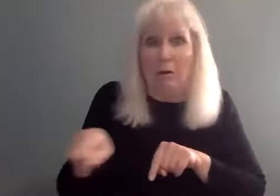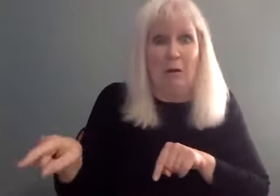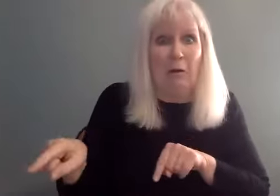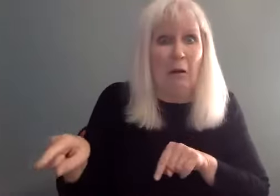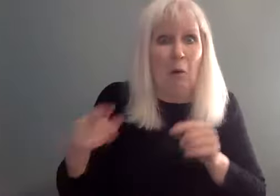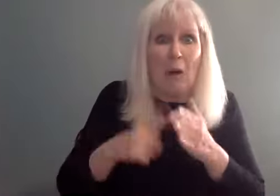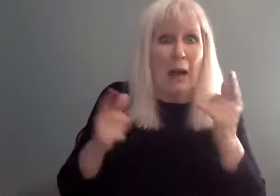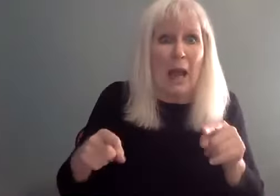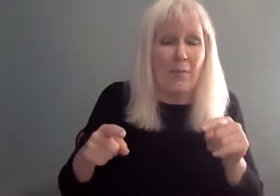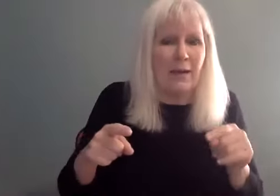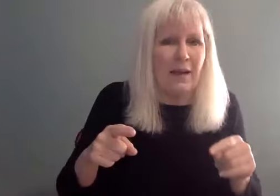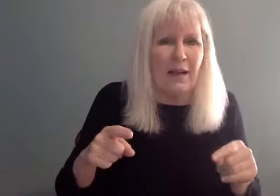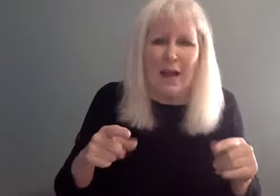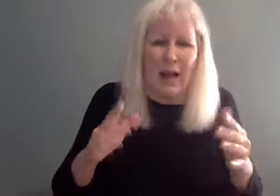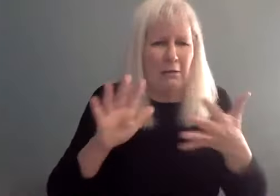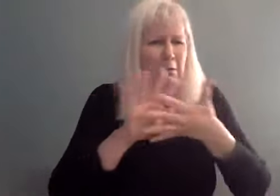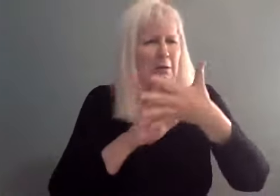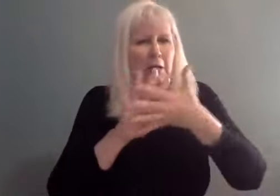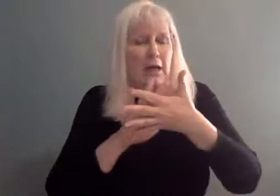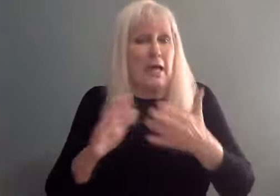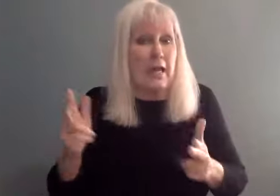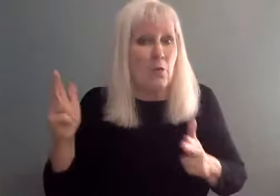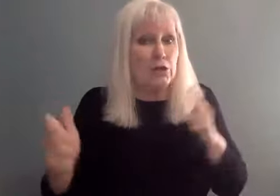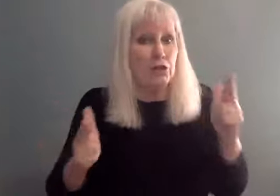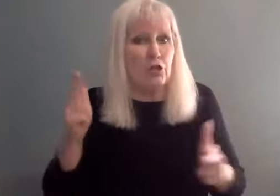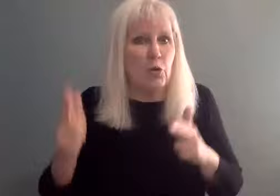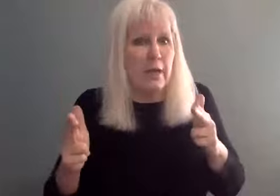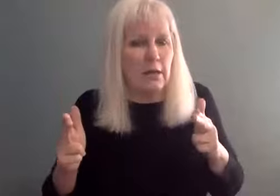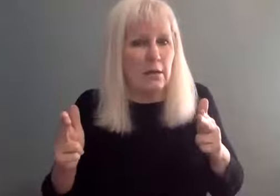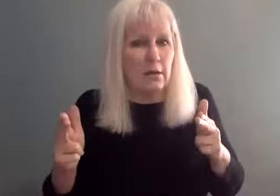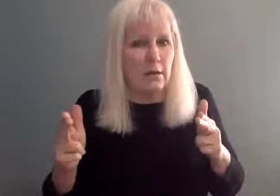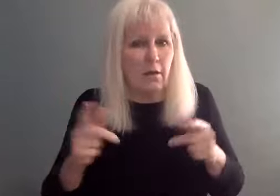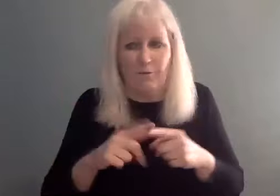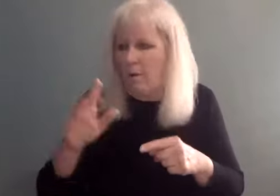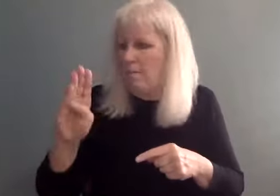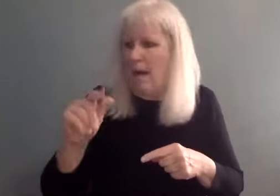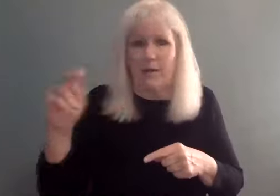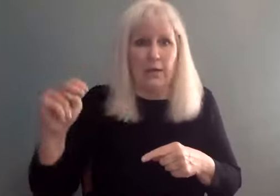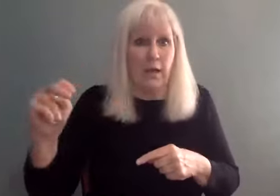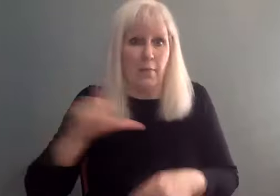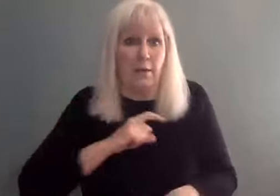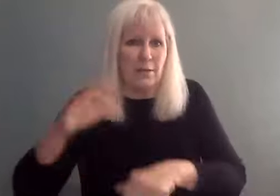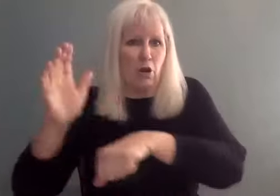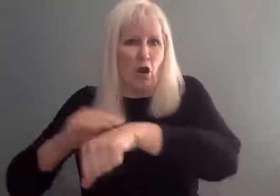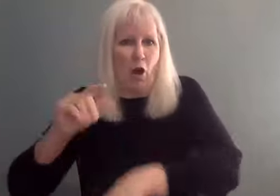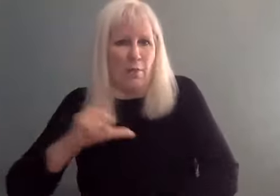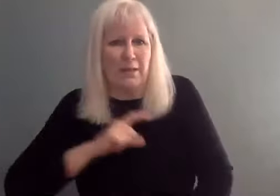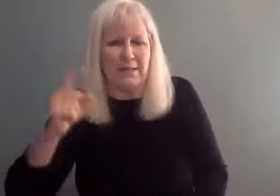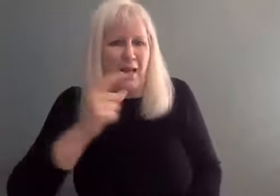in a brownout. He was shooting at people off the balcony. I don't even remember. The police were called, and the policeman that was standing there at the bottom of the